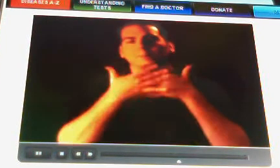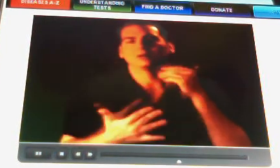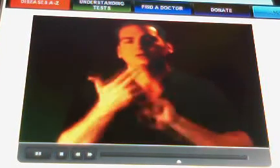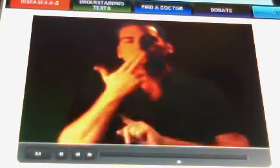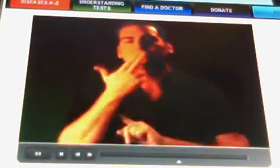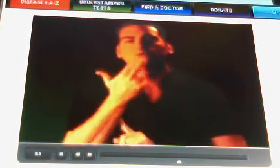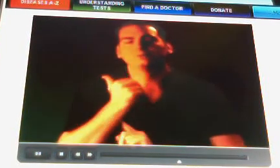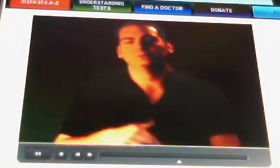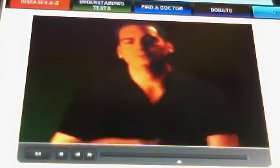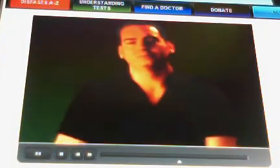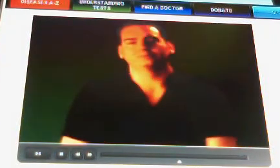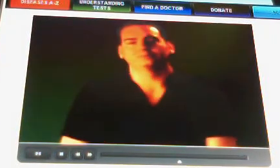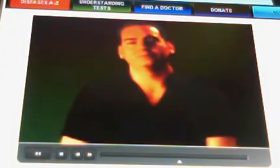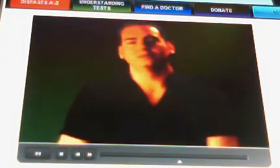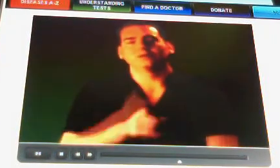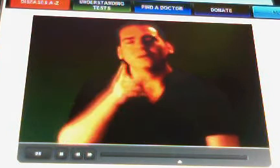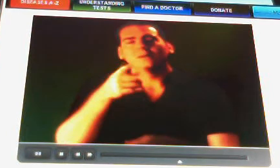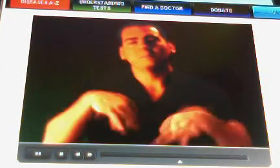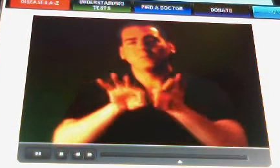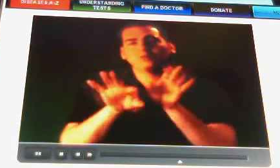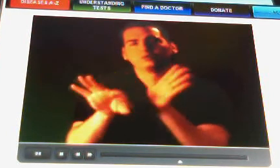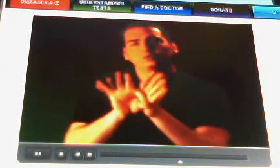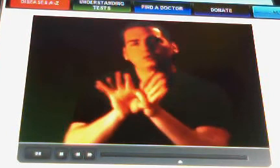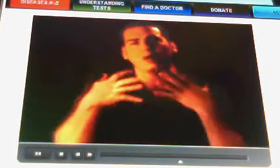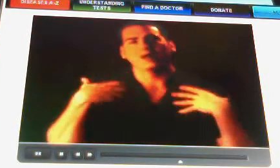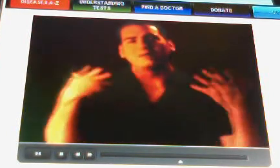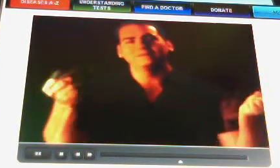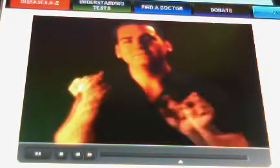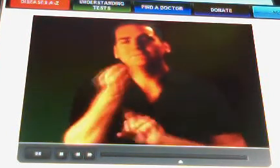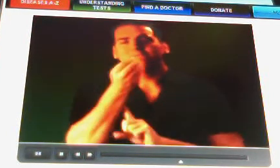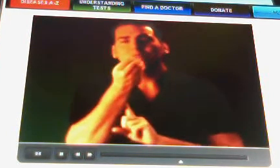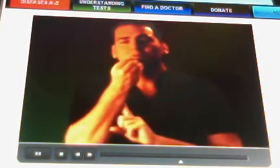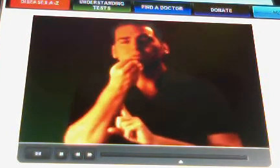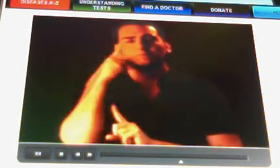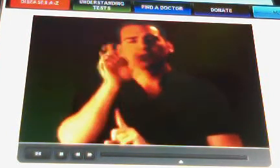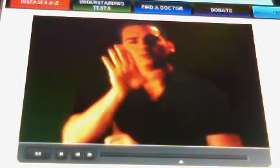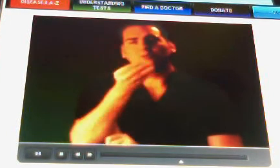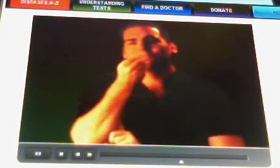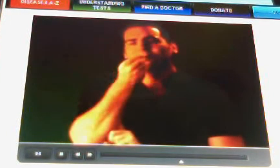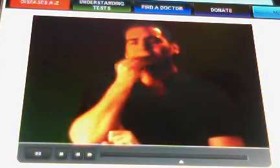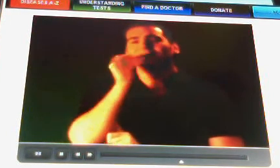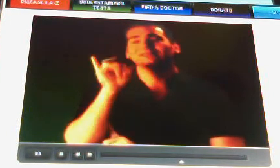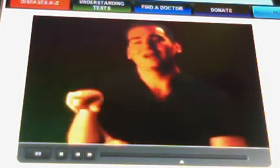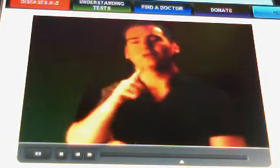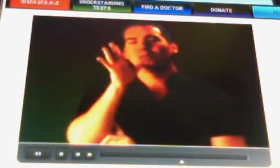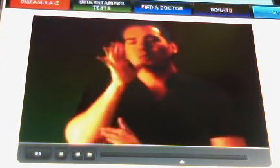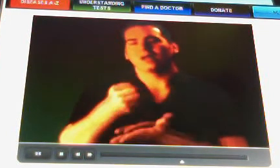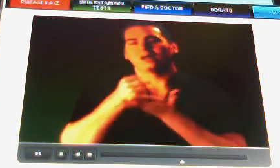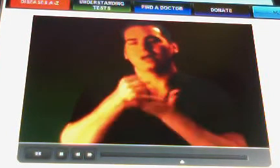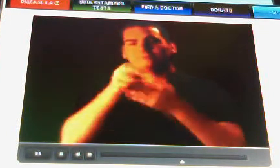It's important that you choose healthy foods and keep your weight in a normal range.